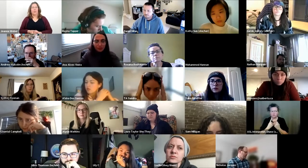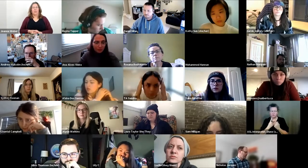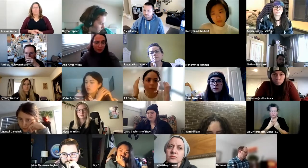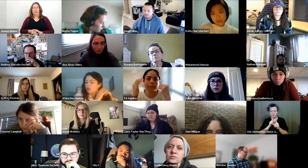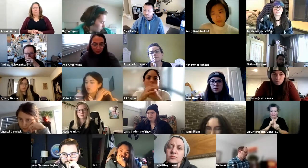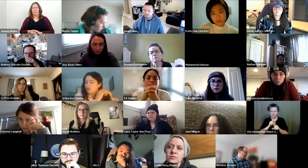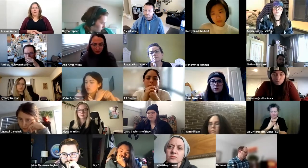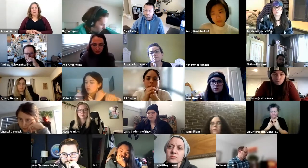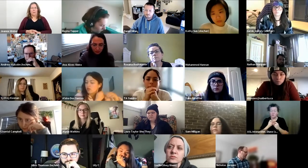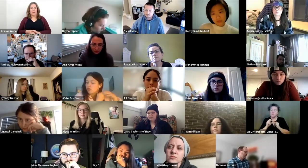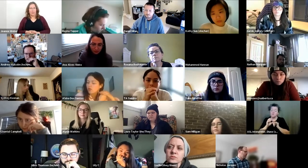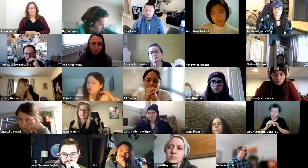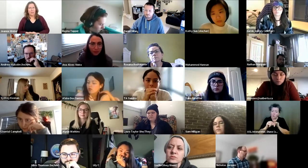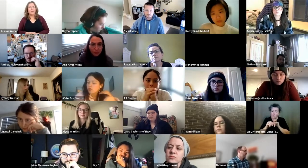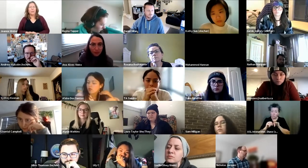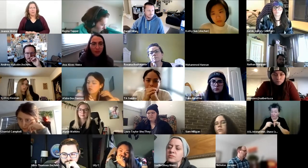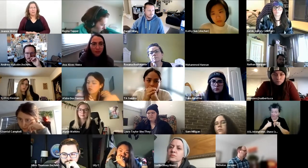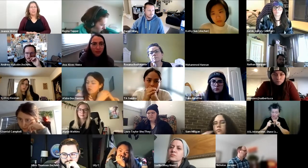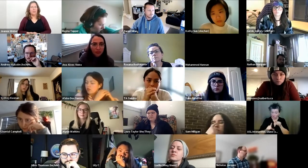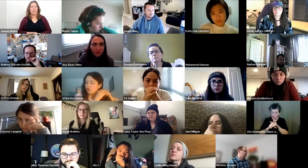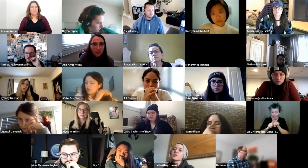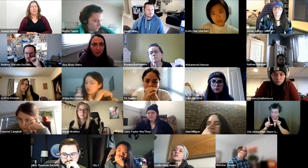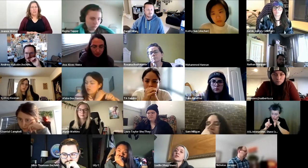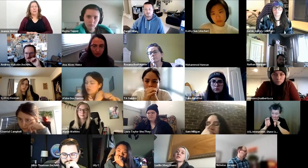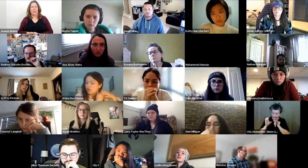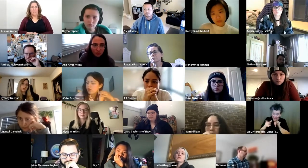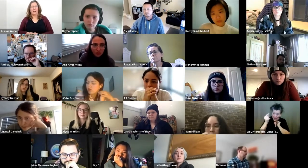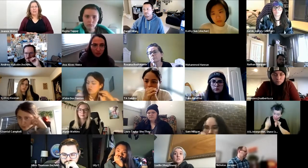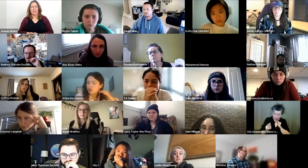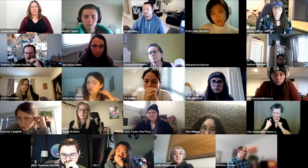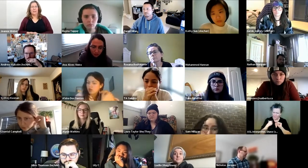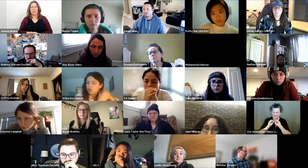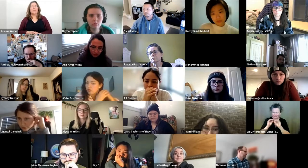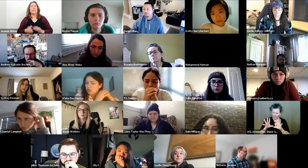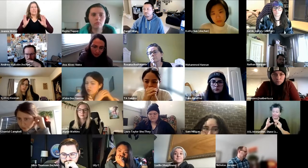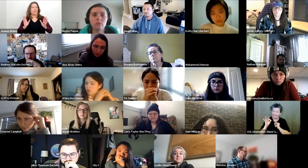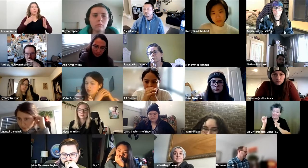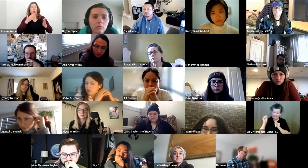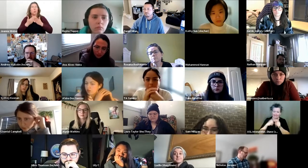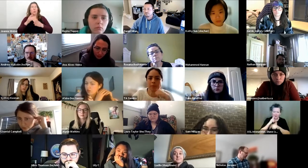it's recommended to be there on the time on Thursdays. I just want that clarification to schedule myself.